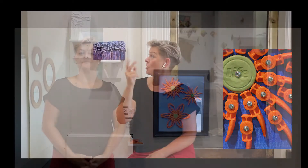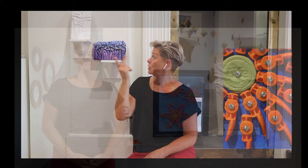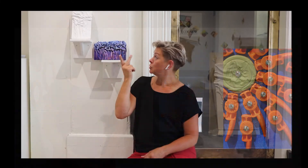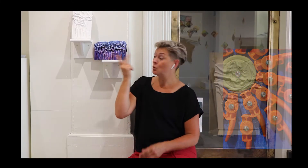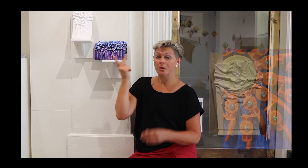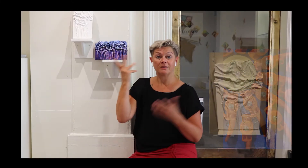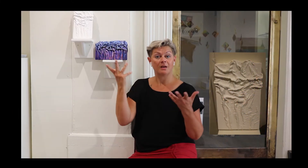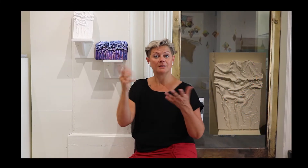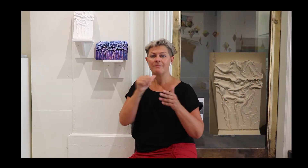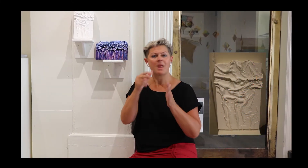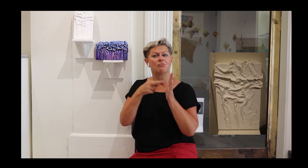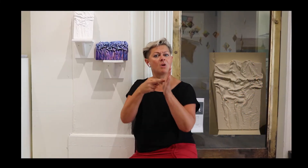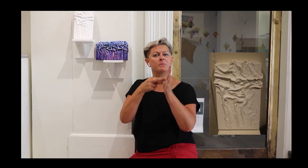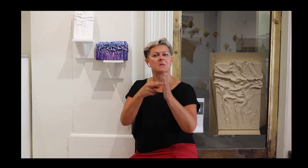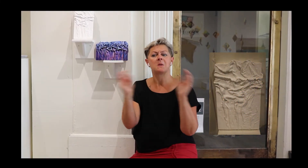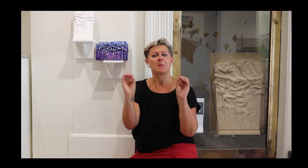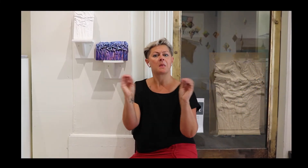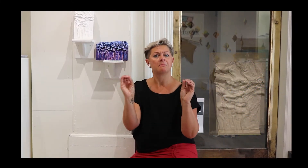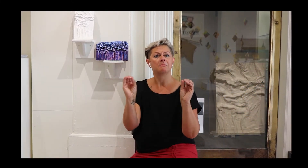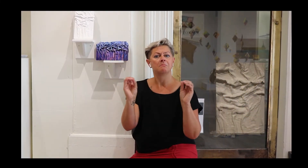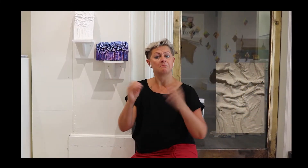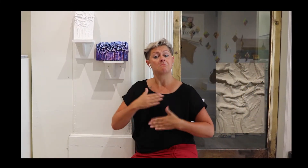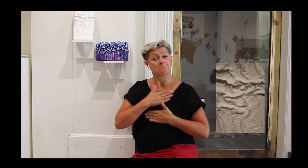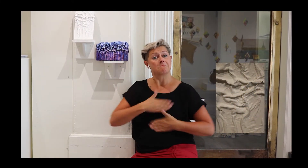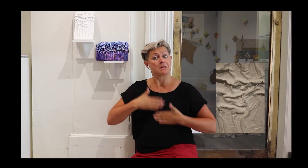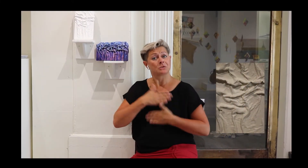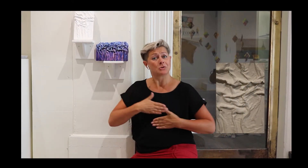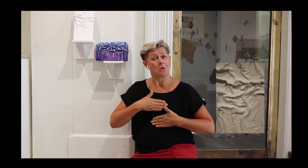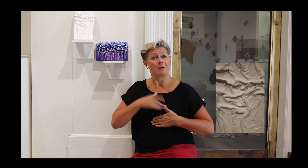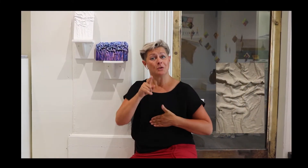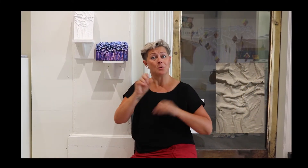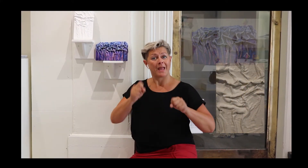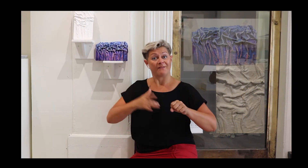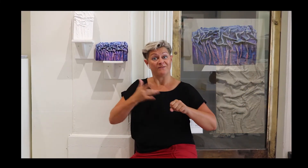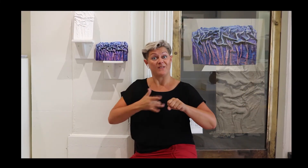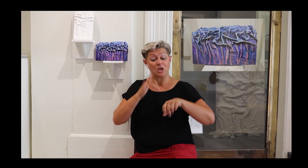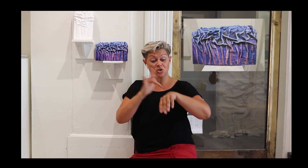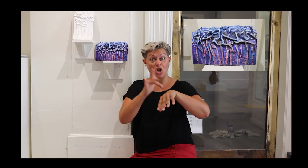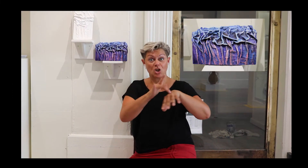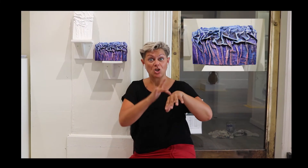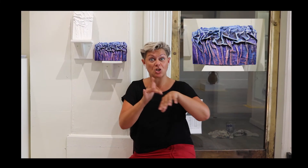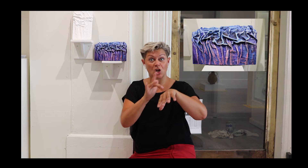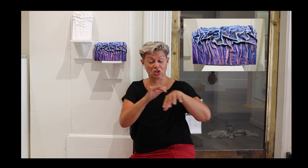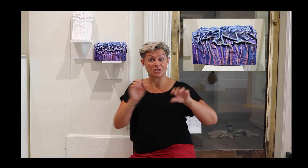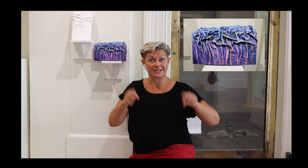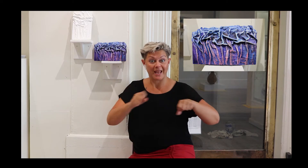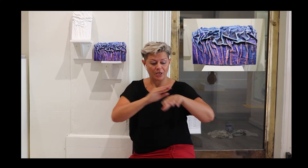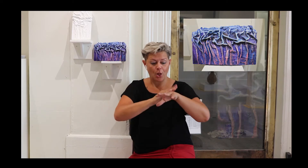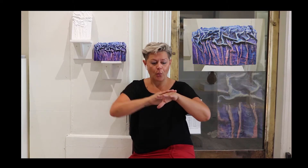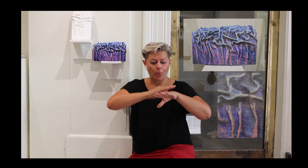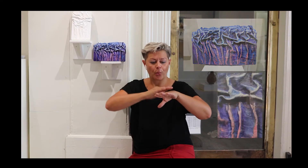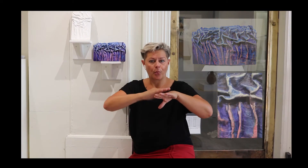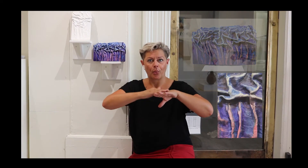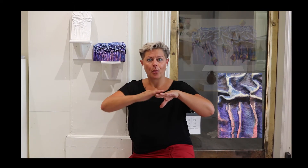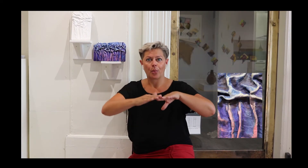These 2 small images are non-representational. Enjoy them for their tactile feel and the texture of their